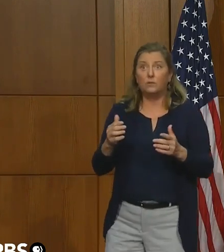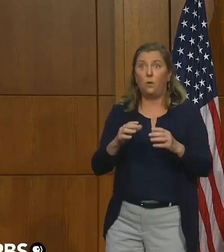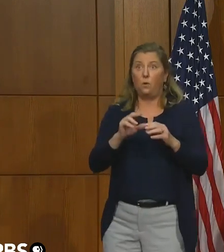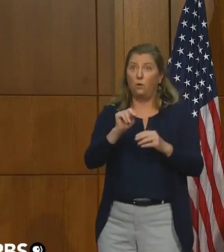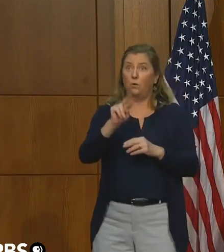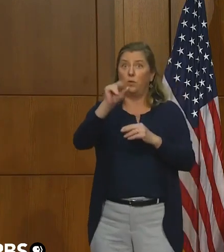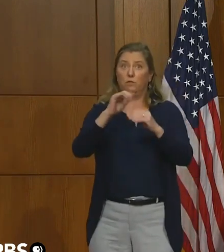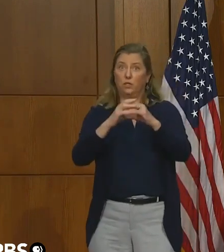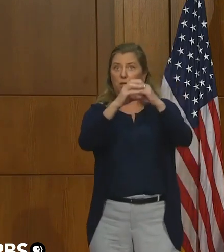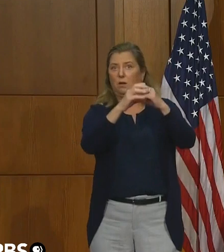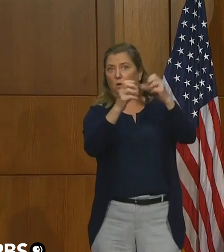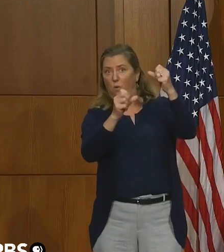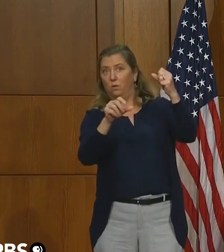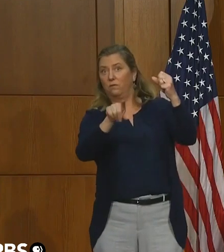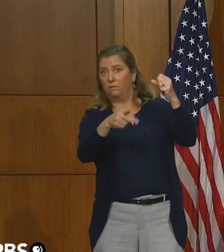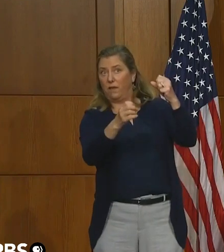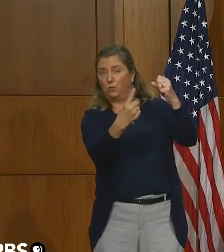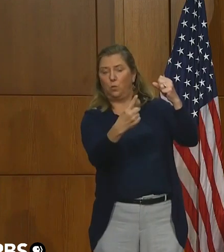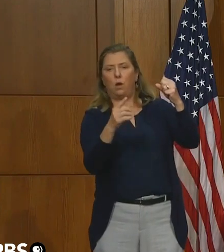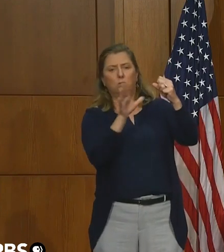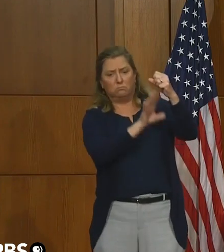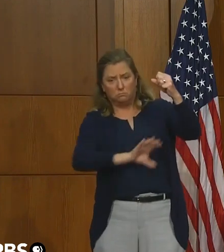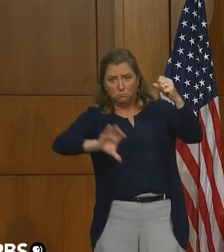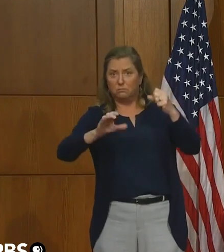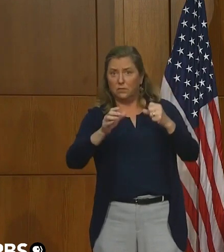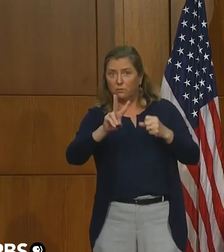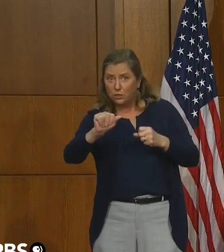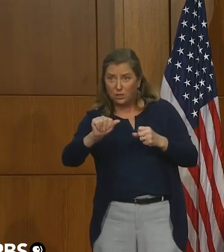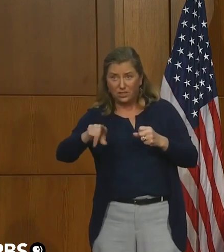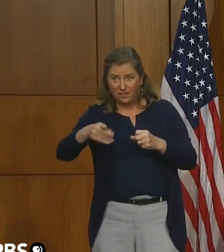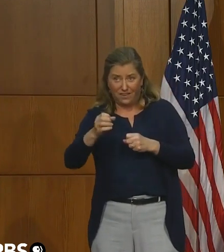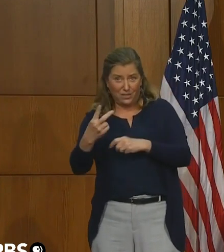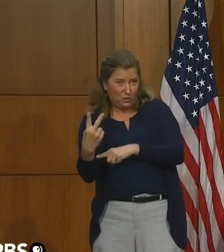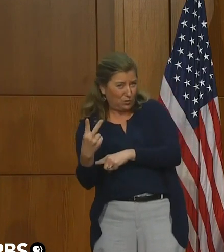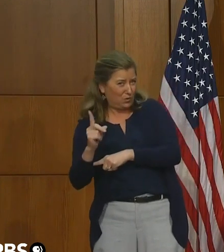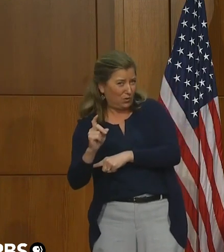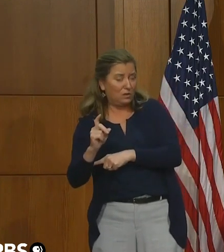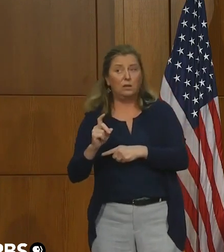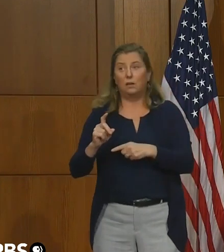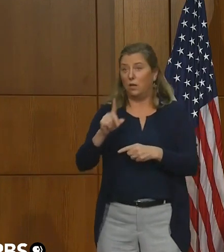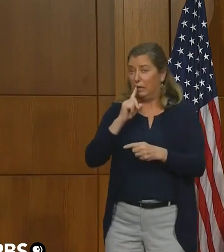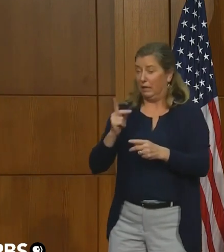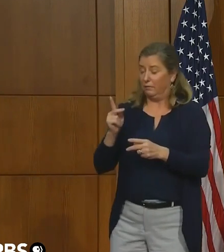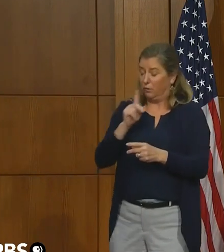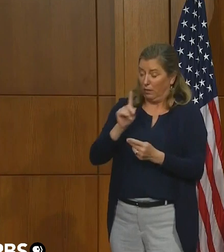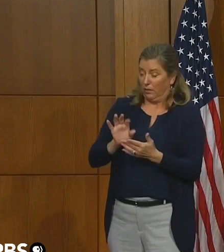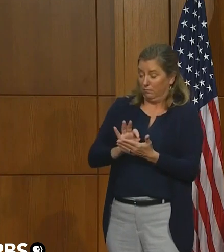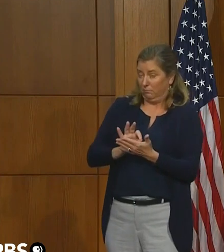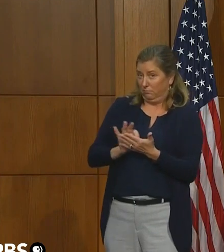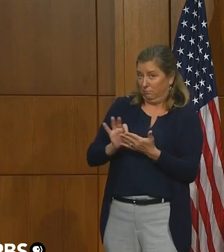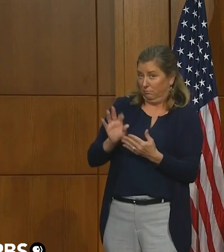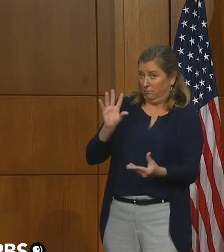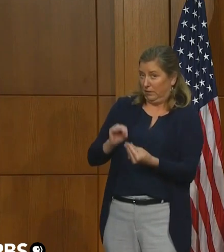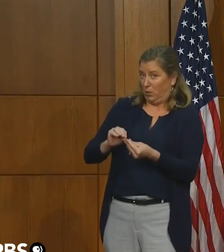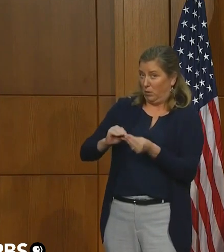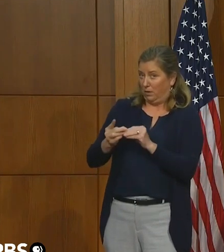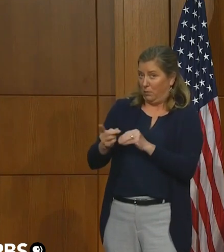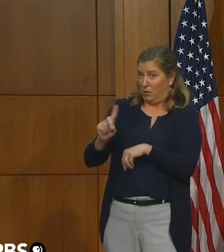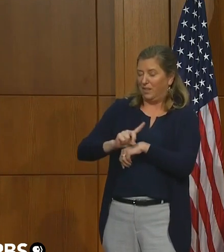the rest of Virginia into phase two? If you do the math, we've only been in phase one for a little bit over